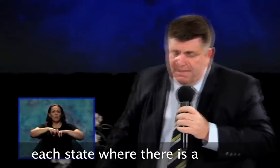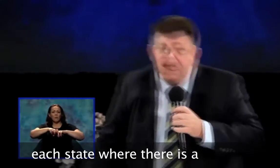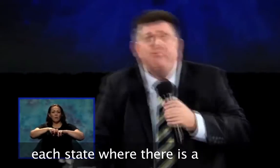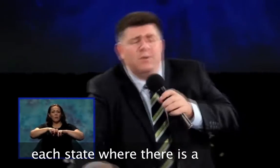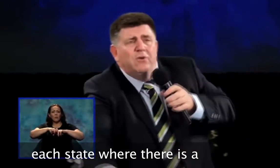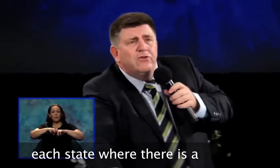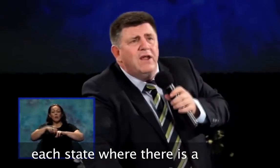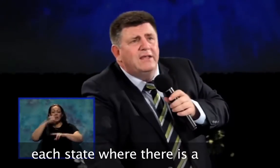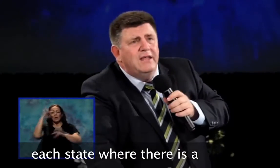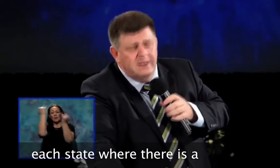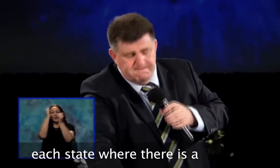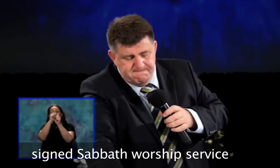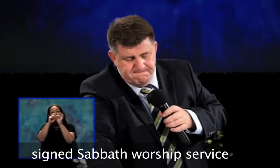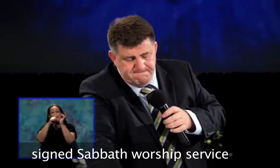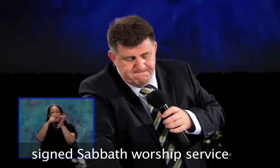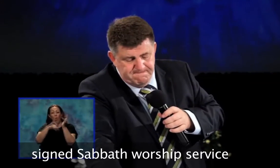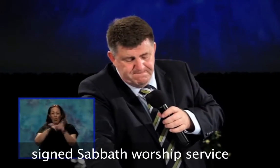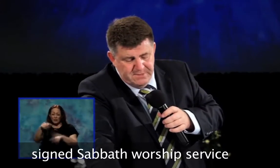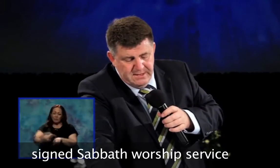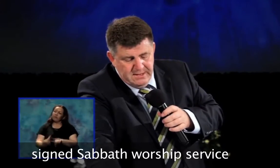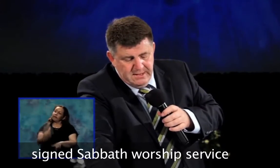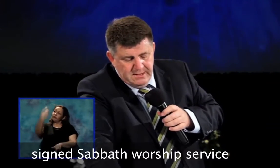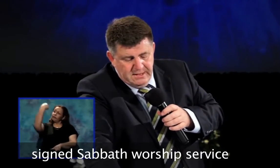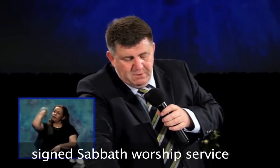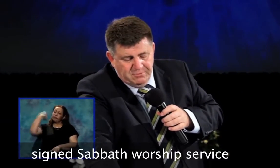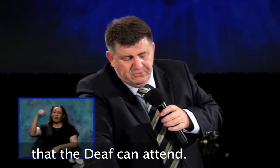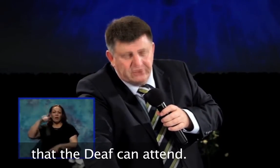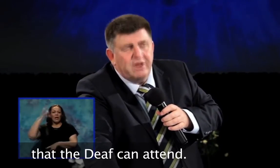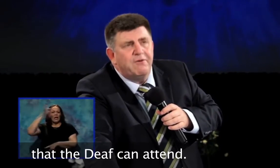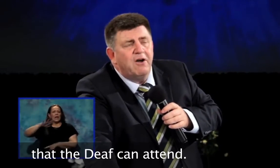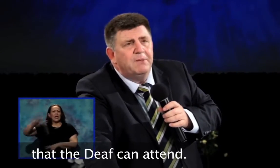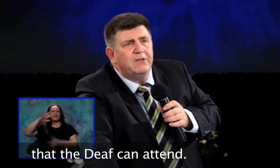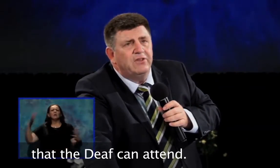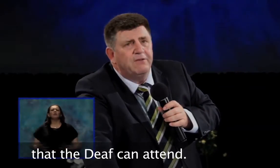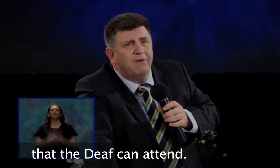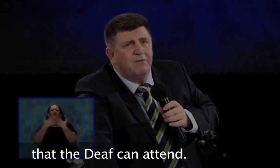each state where there is a signed Sabbath worship service that the deaf can attend.